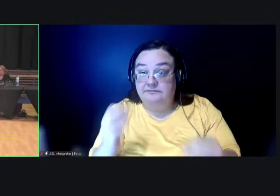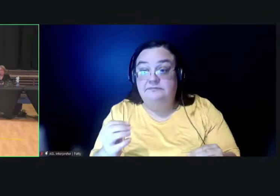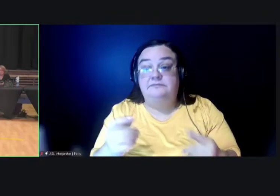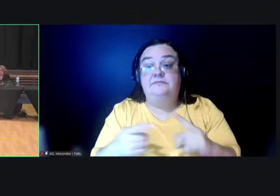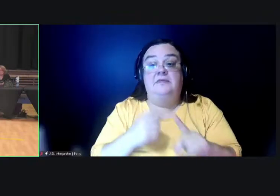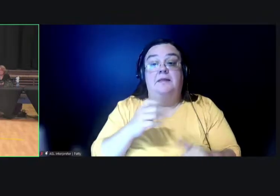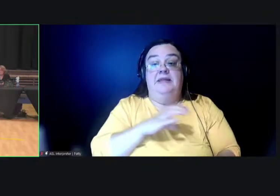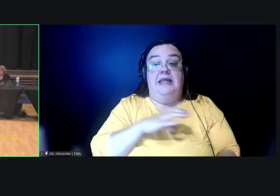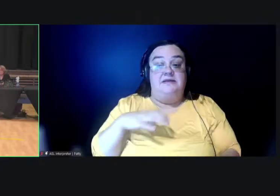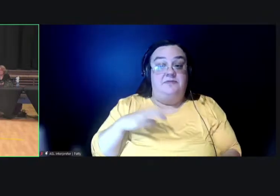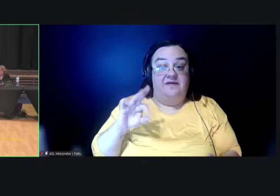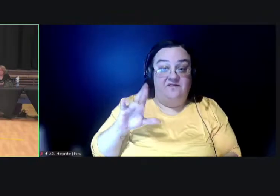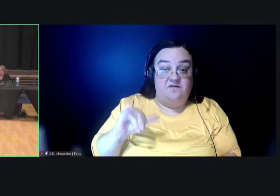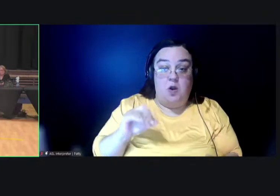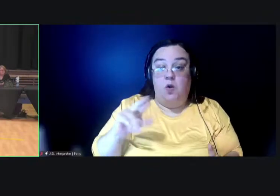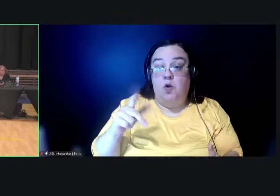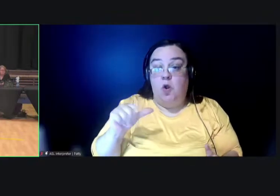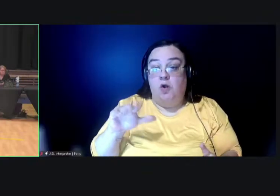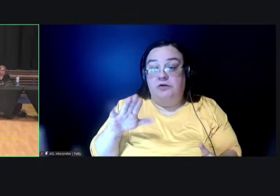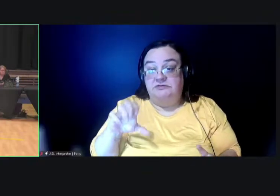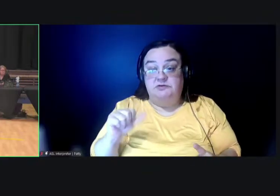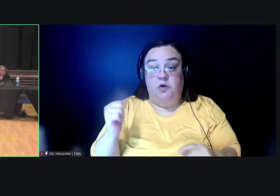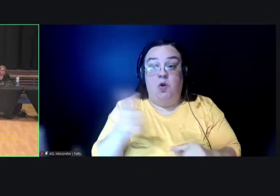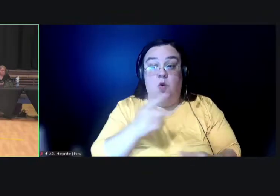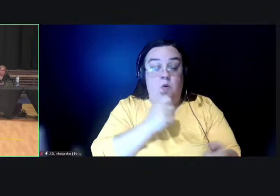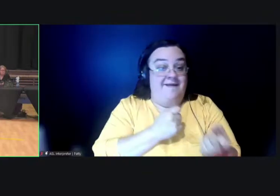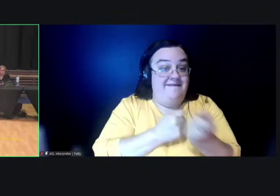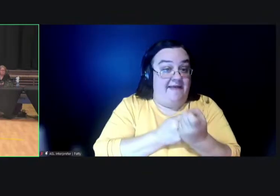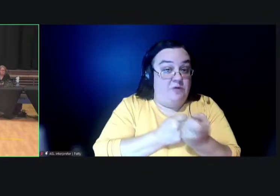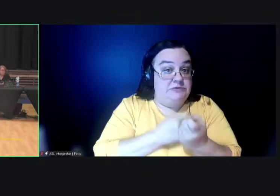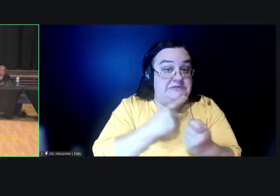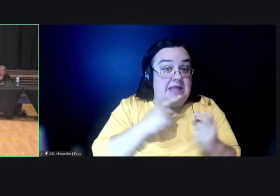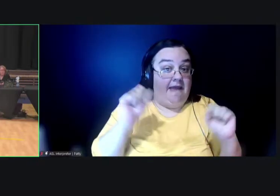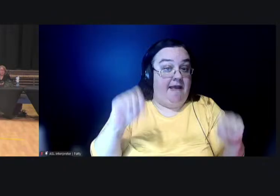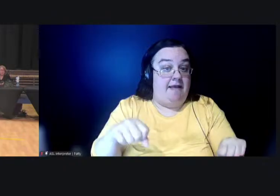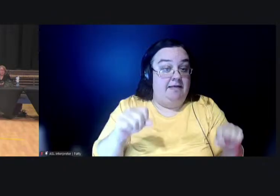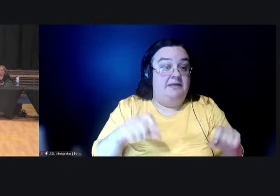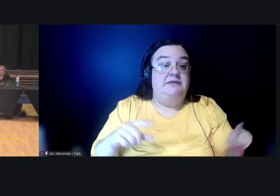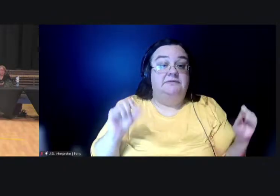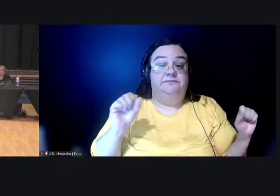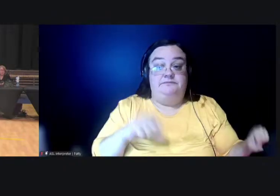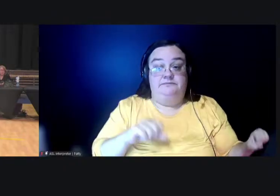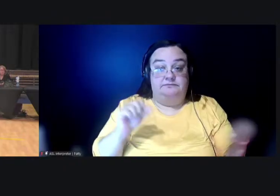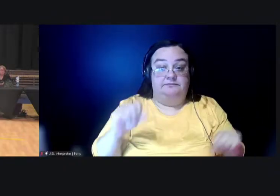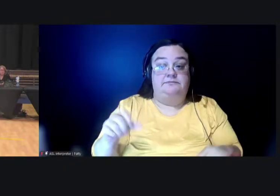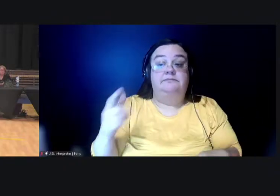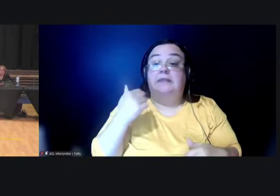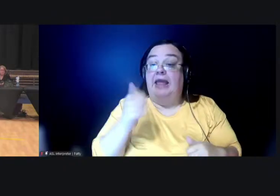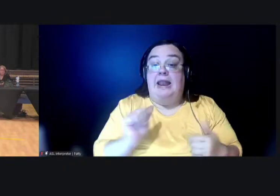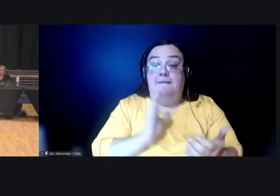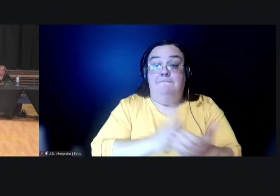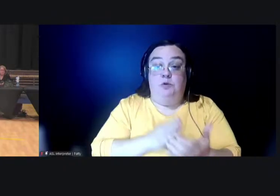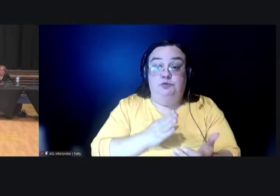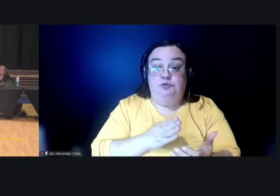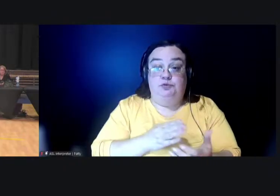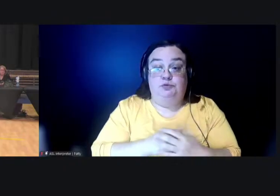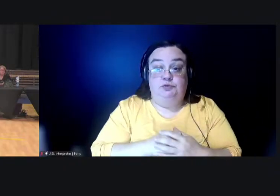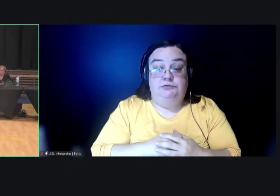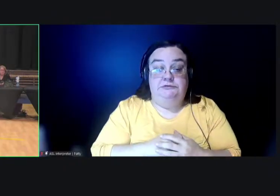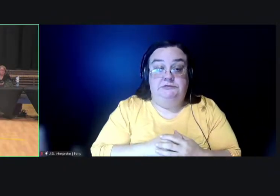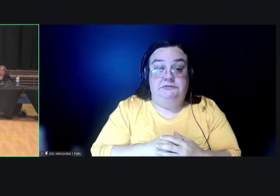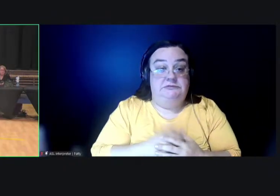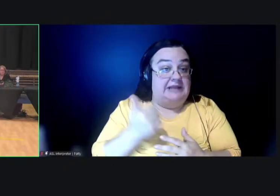Councilmember Fry or Garces, all those in favor of the motion say aye. Aye. Aye. Any opposed?